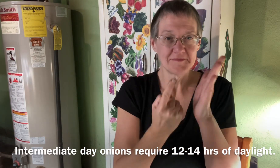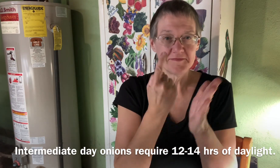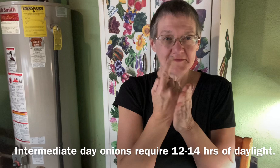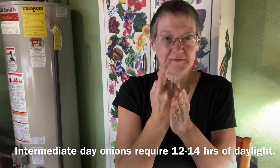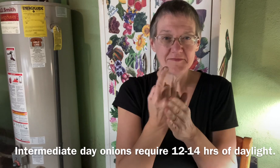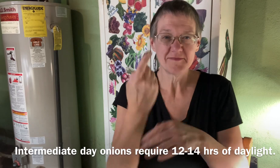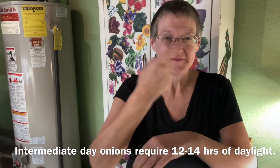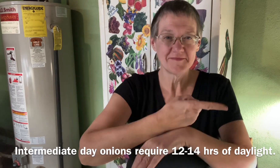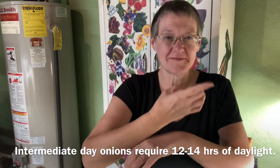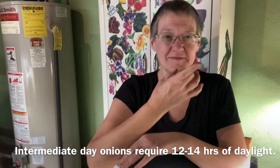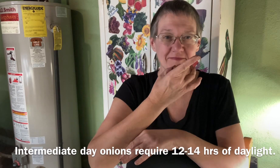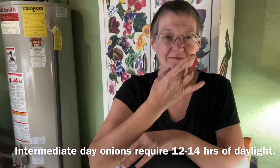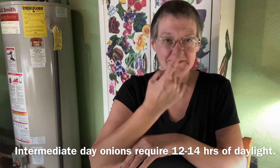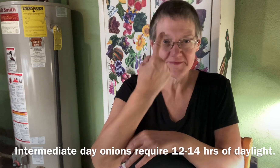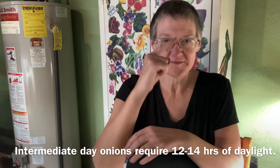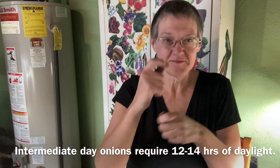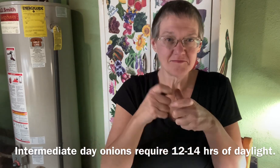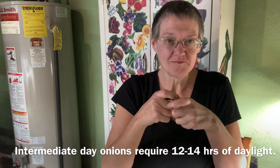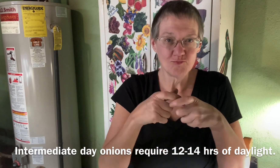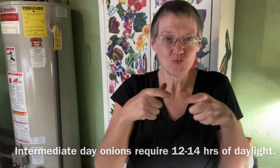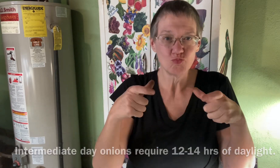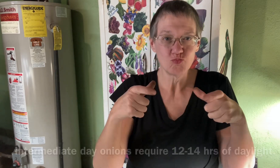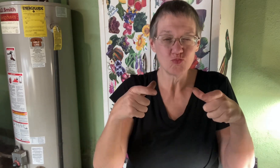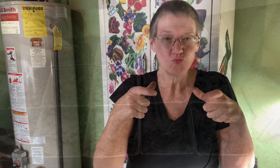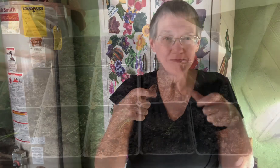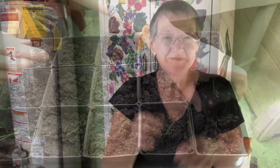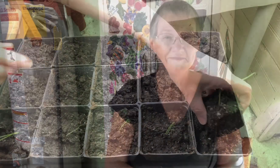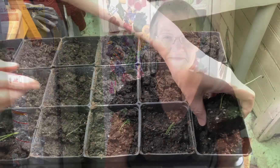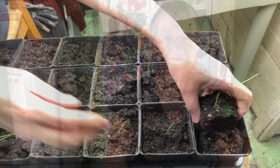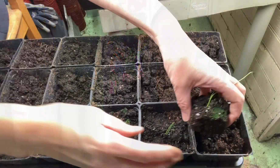sunlight to develop bulbs.